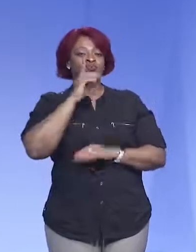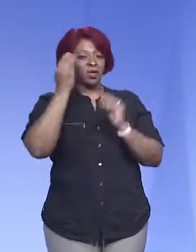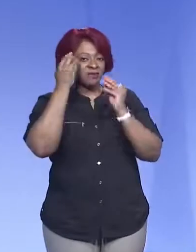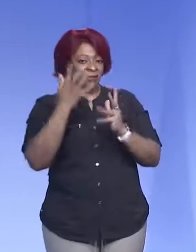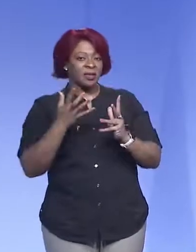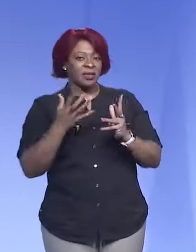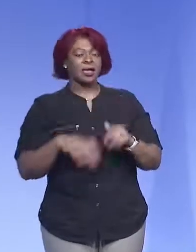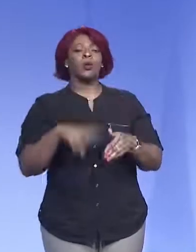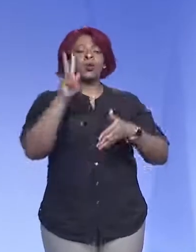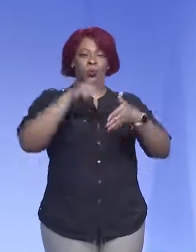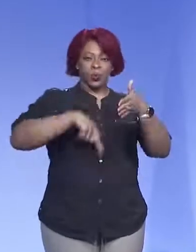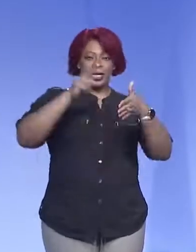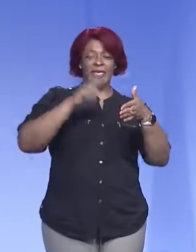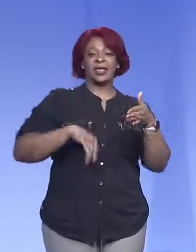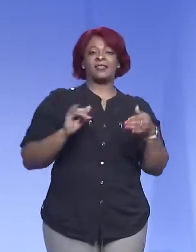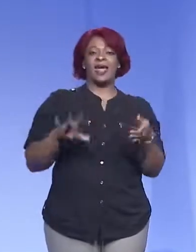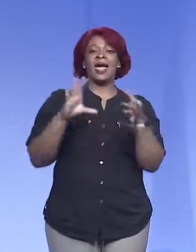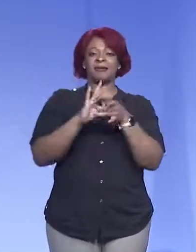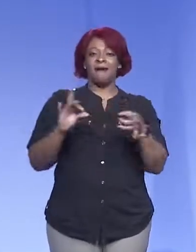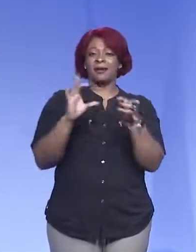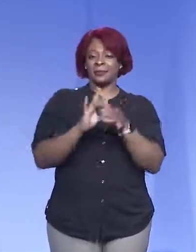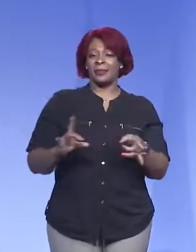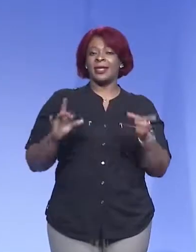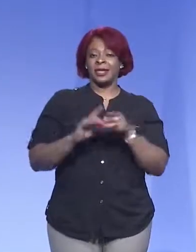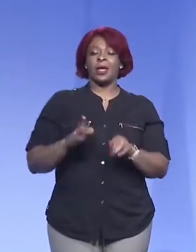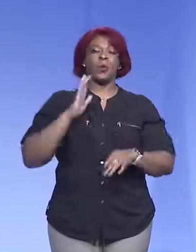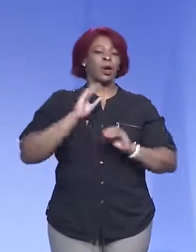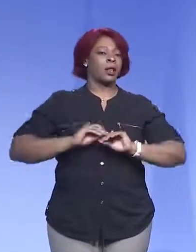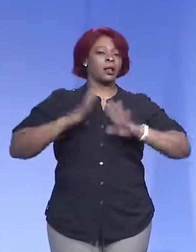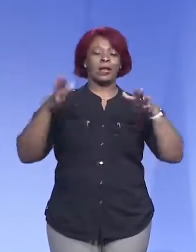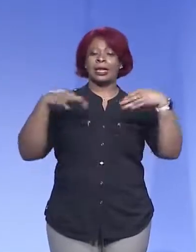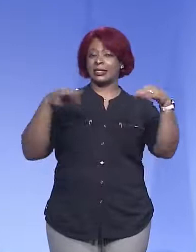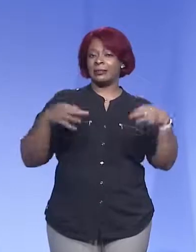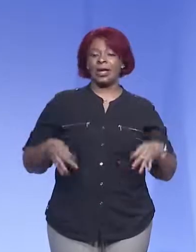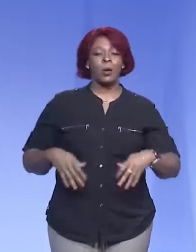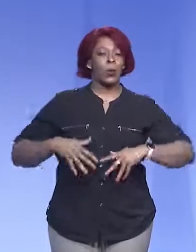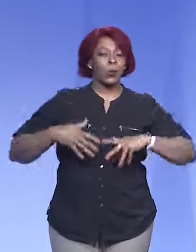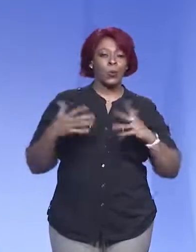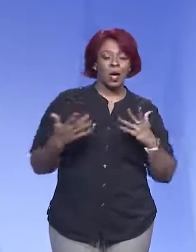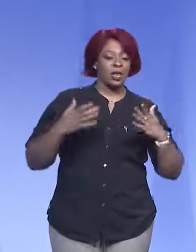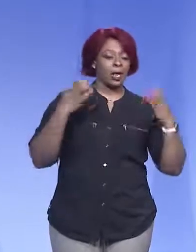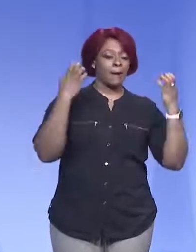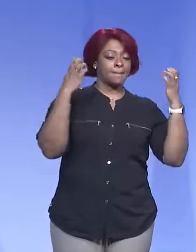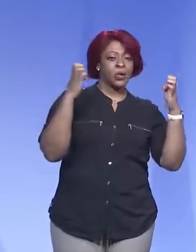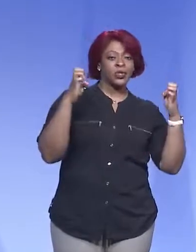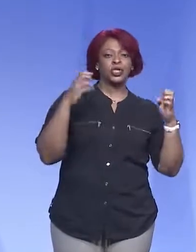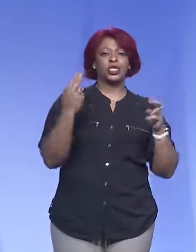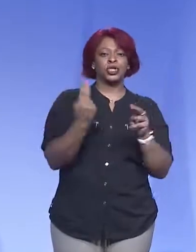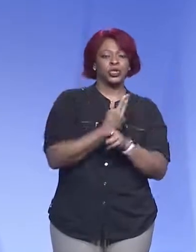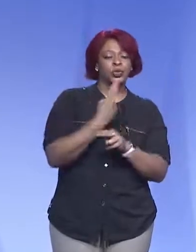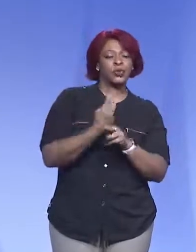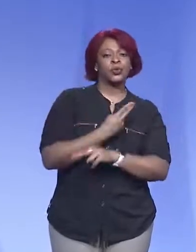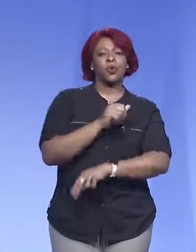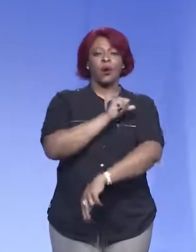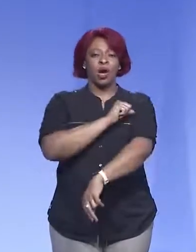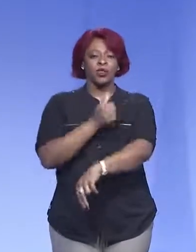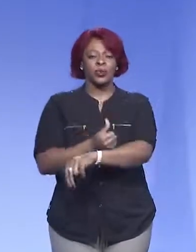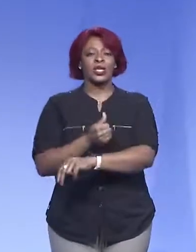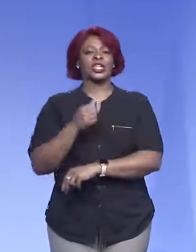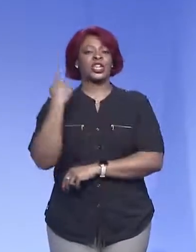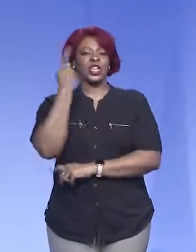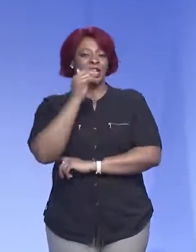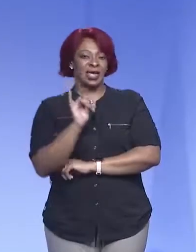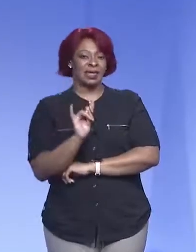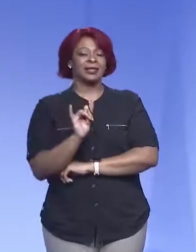Read that document that pretty much explains what an emergency use authorization